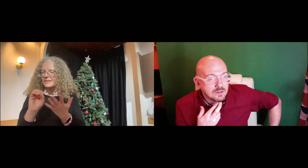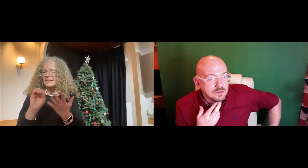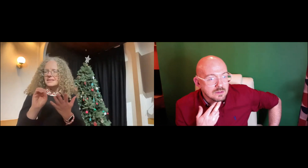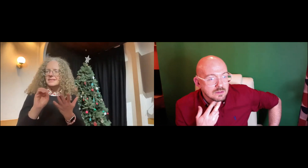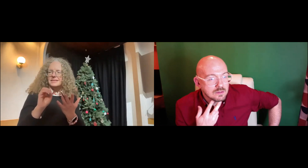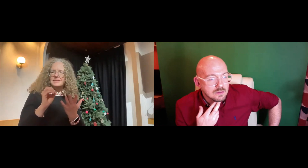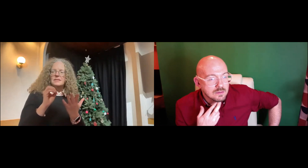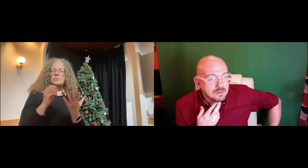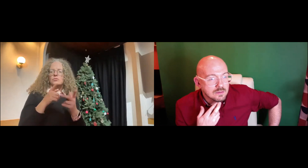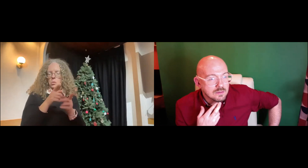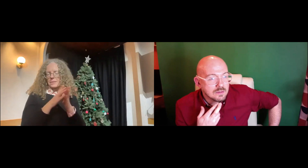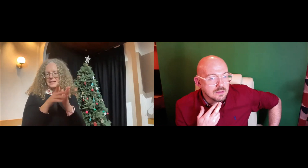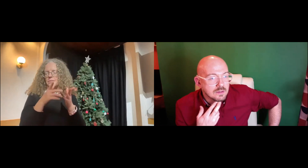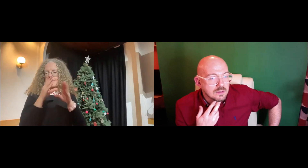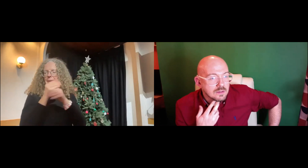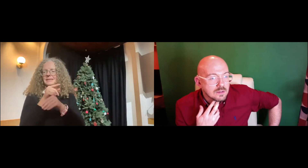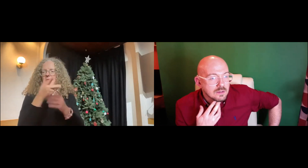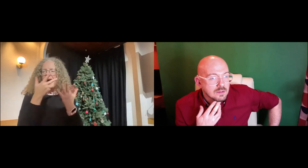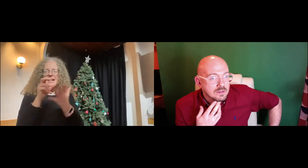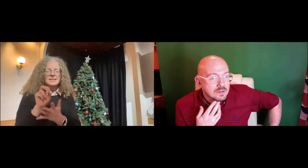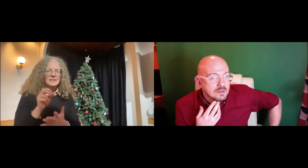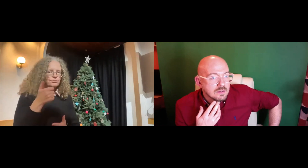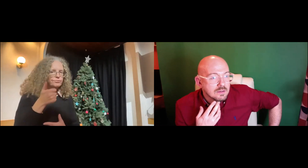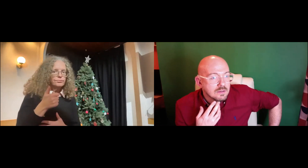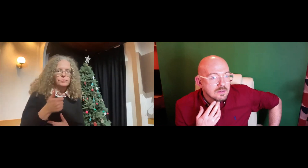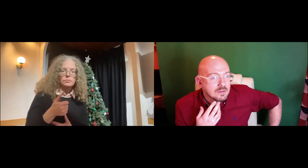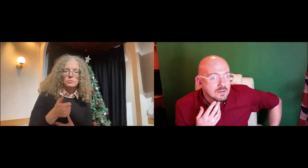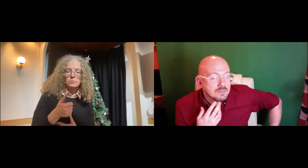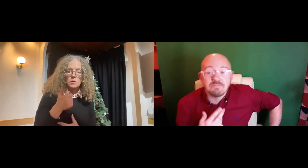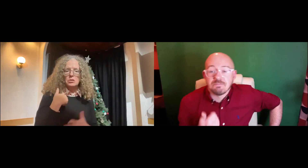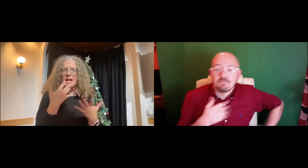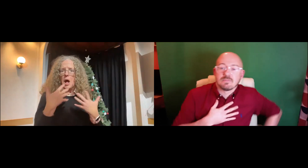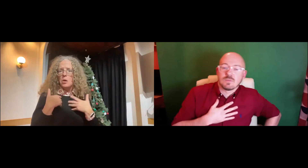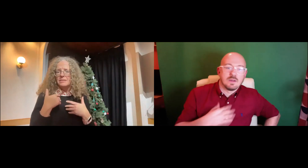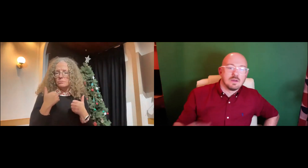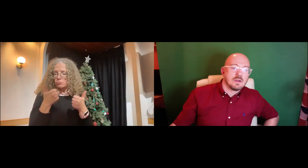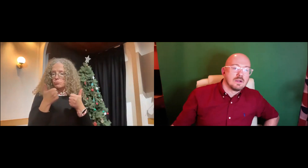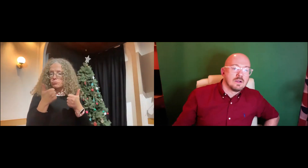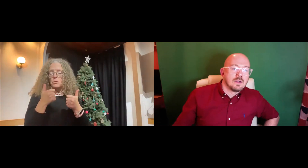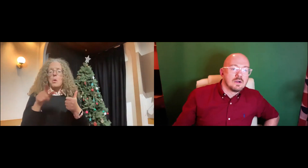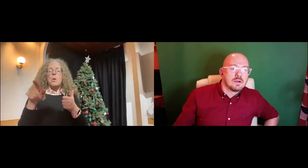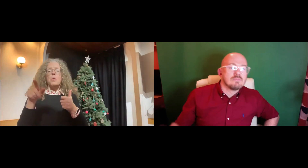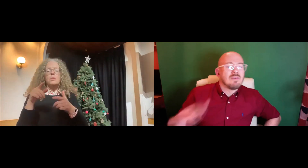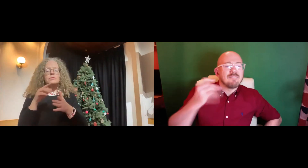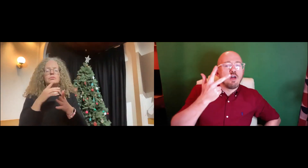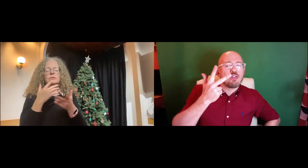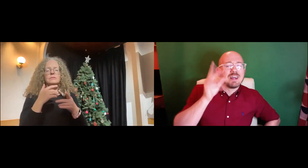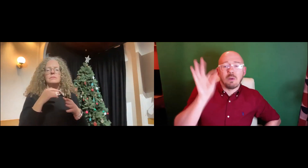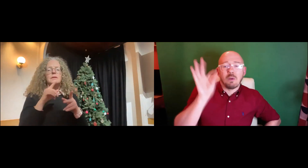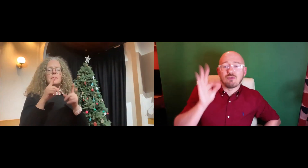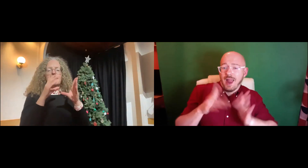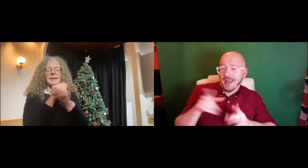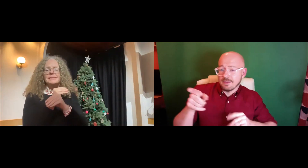So just to clarify, the number there was 80 BSL tutors altogether who are registered with